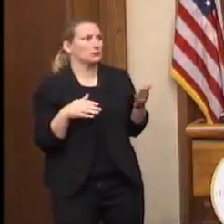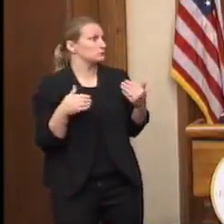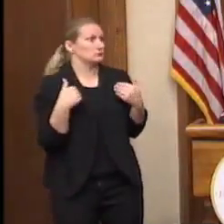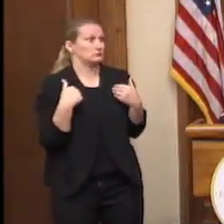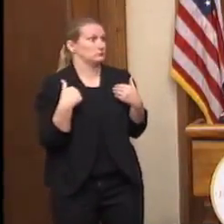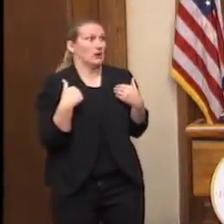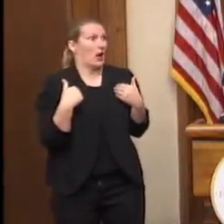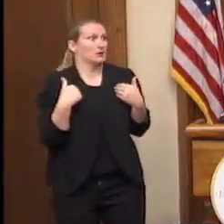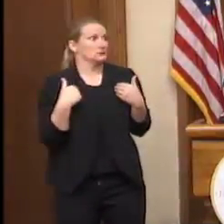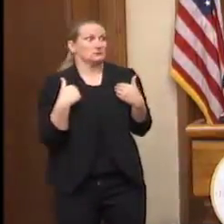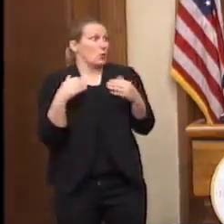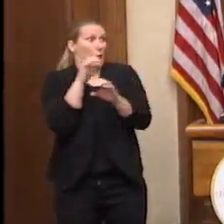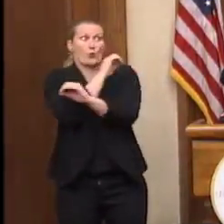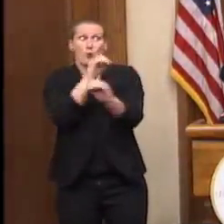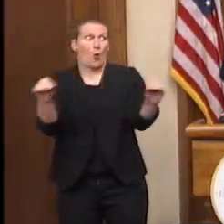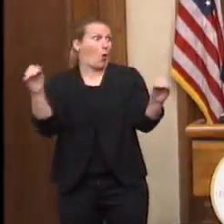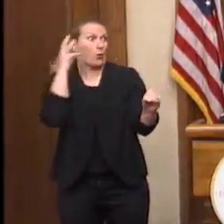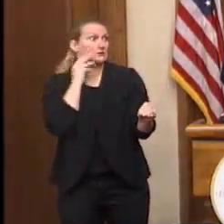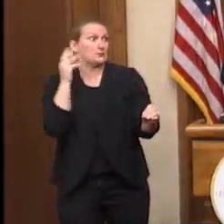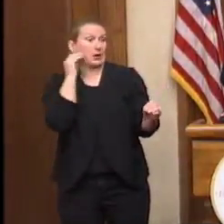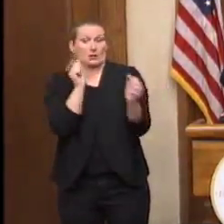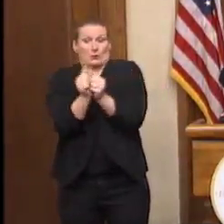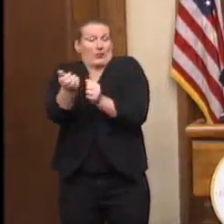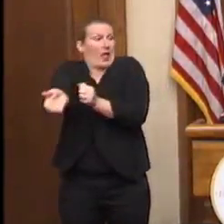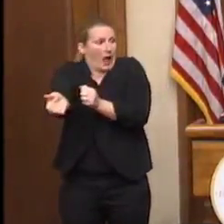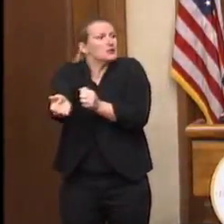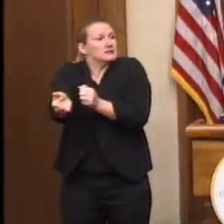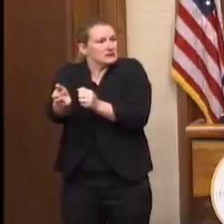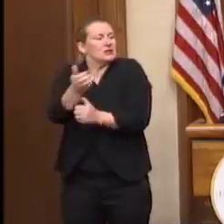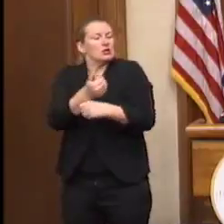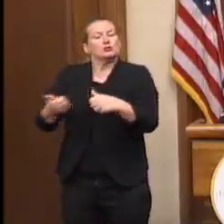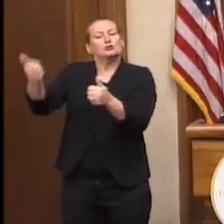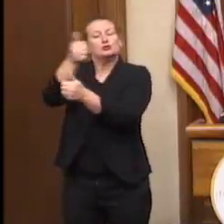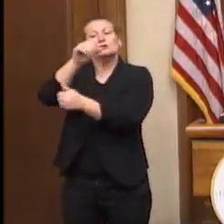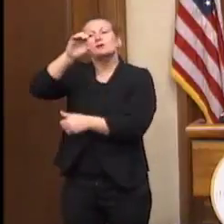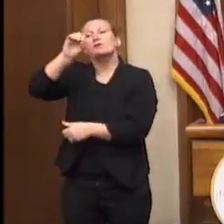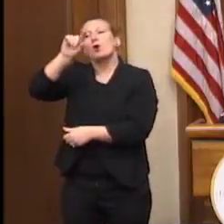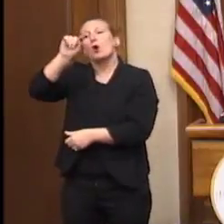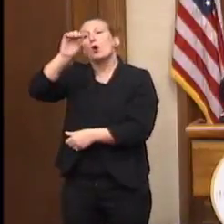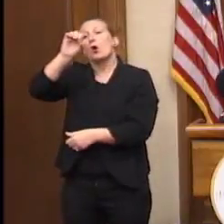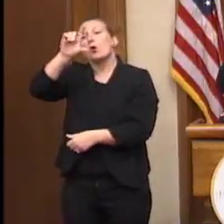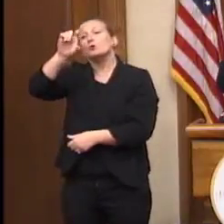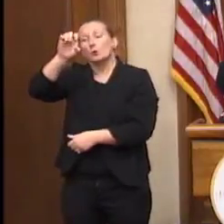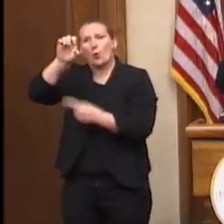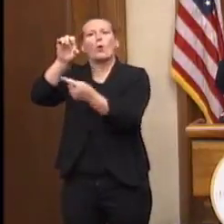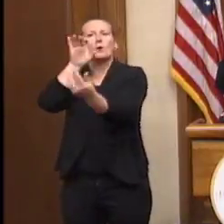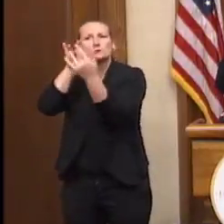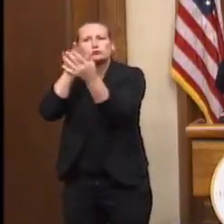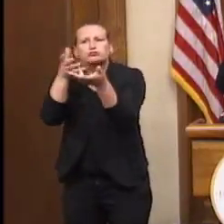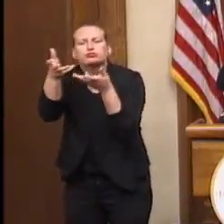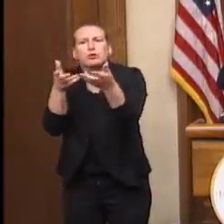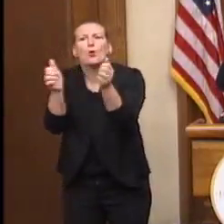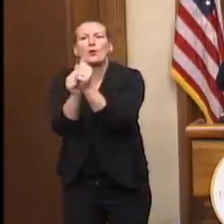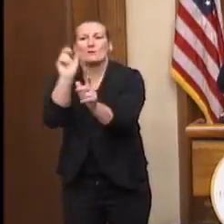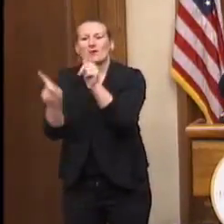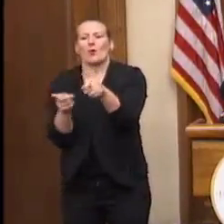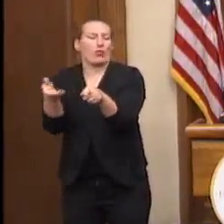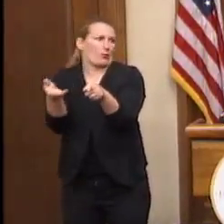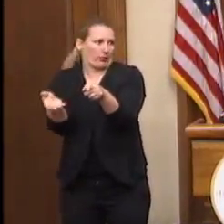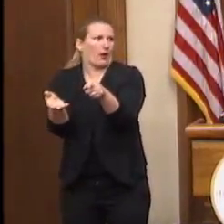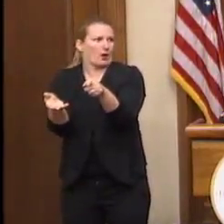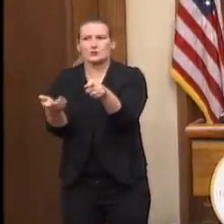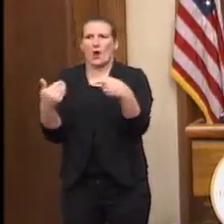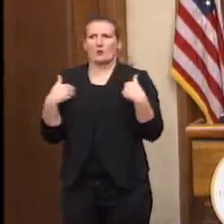any firsthand knowledge of what, Chief O'Toole was the person that was in contact with the persons on the scene. And so I was standing there as a representative of the agency, standing with the